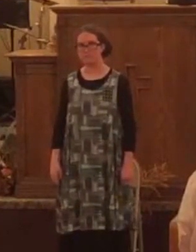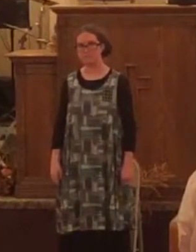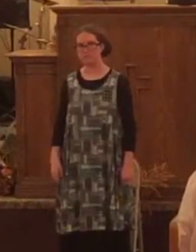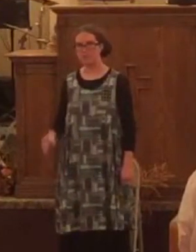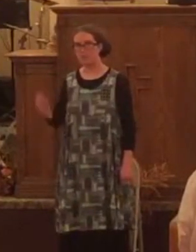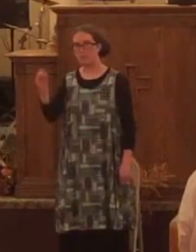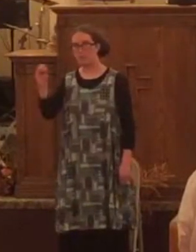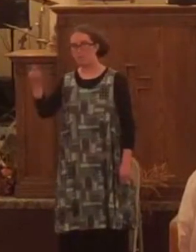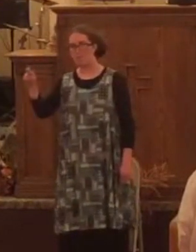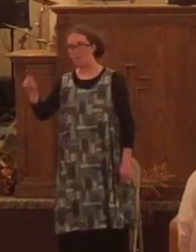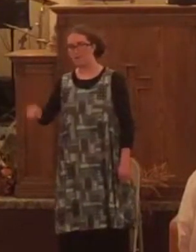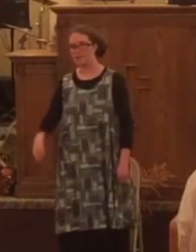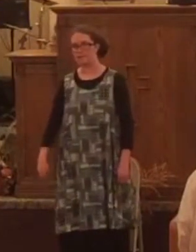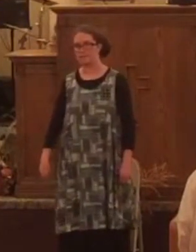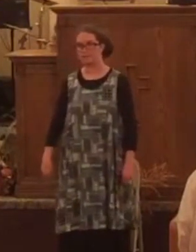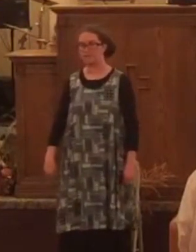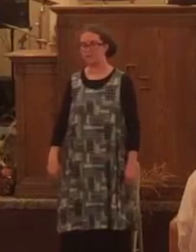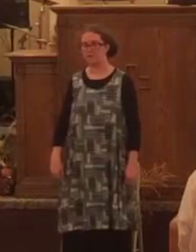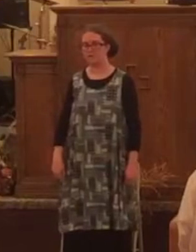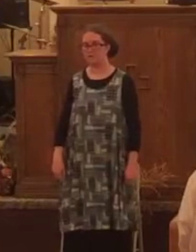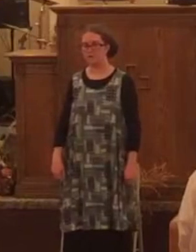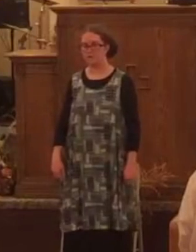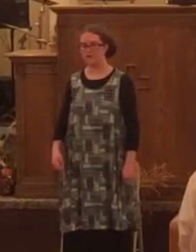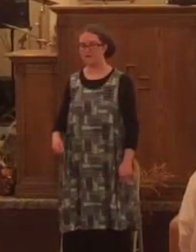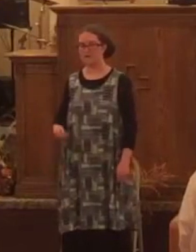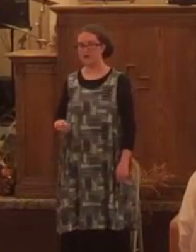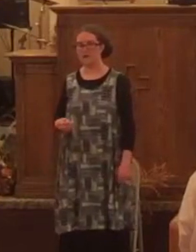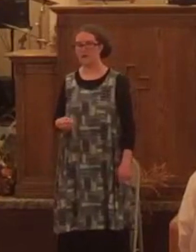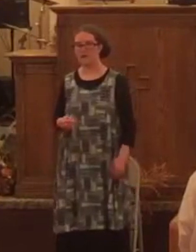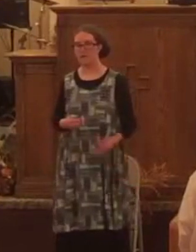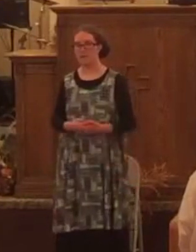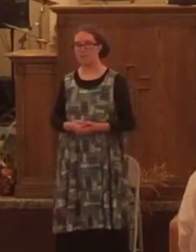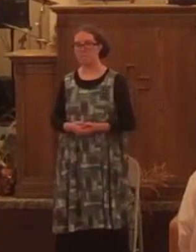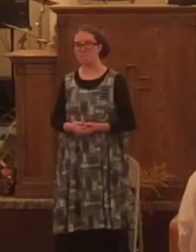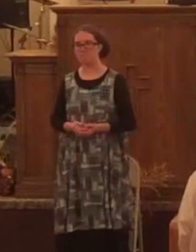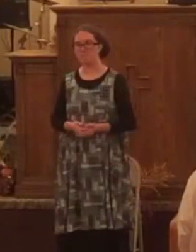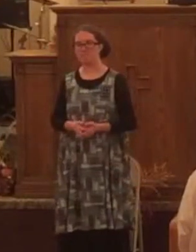right. Or. I can say, you know what?